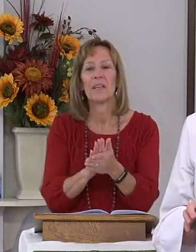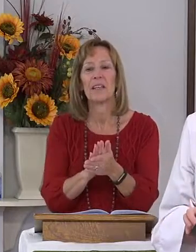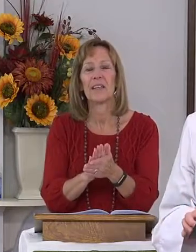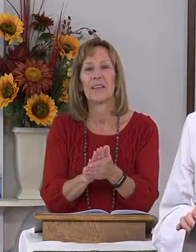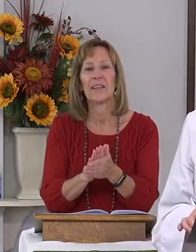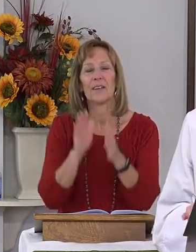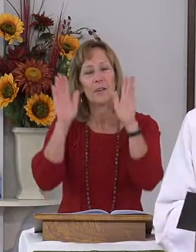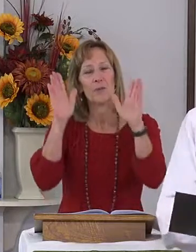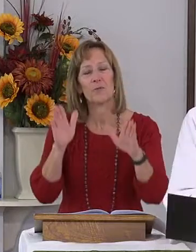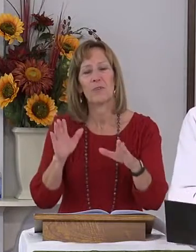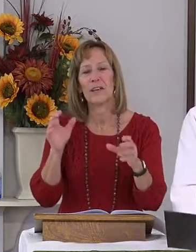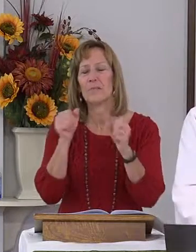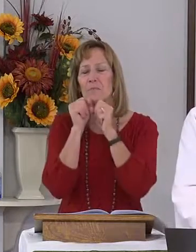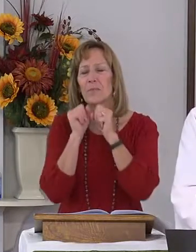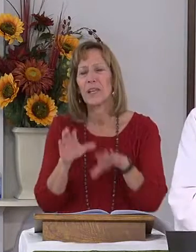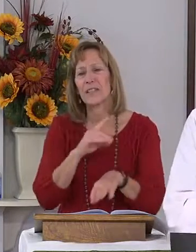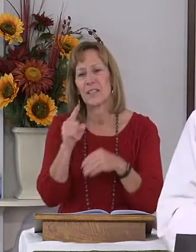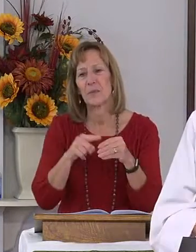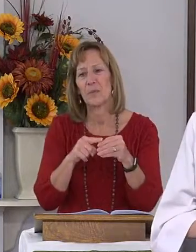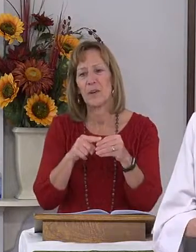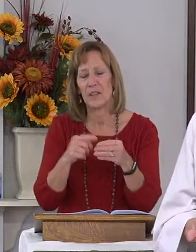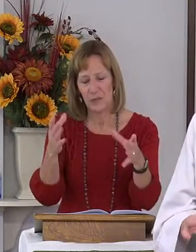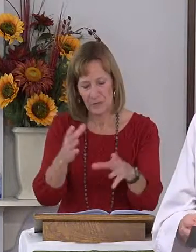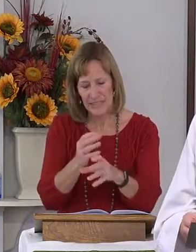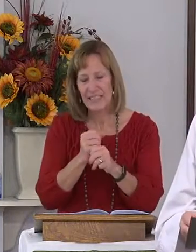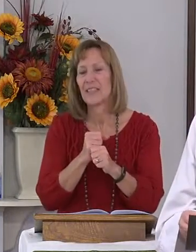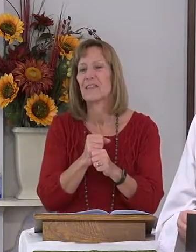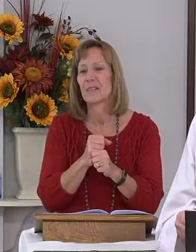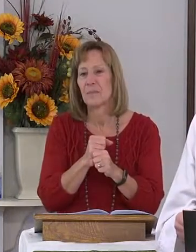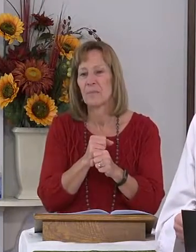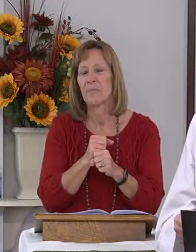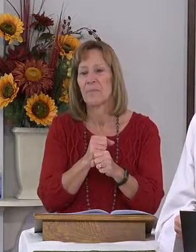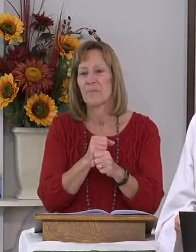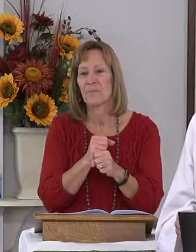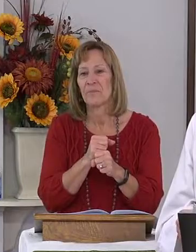great blessing when those are received.